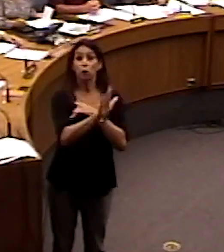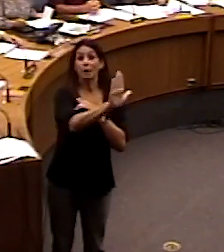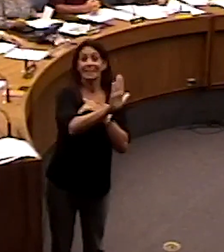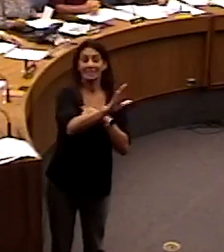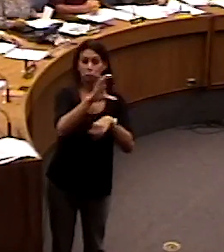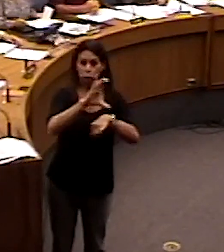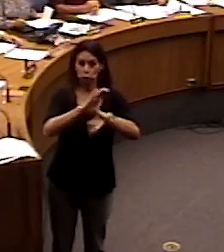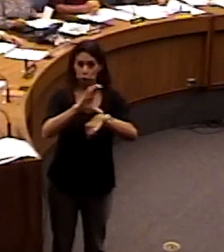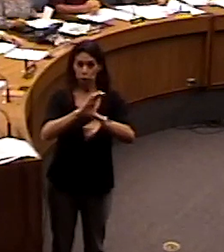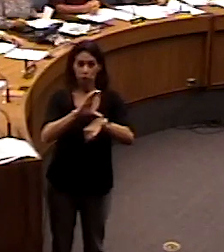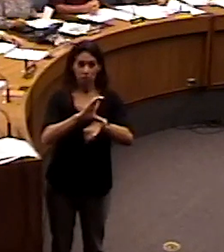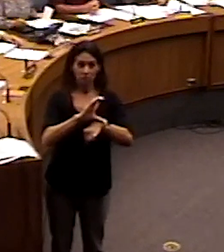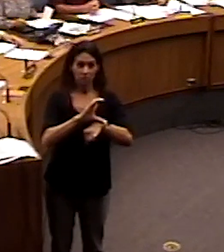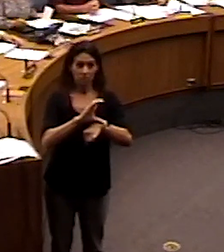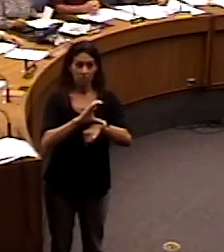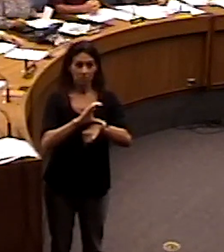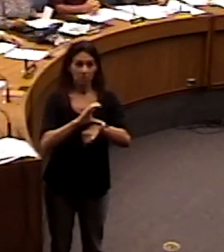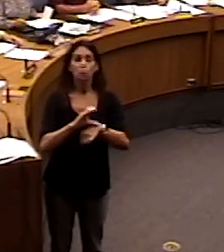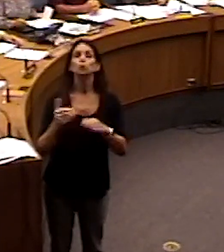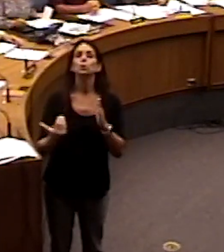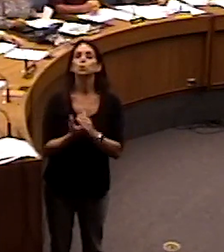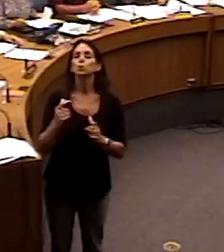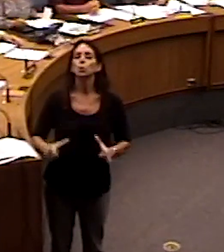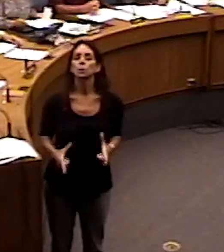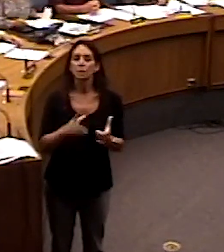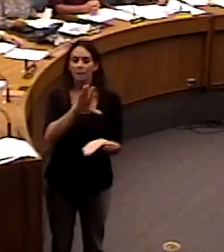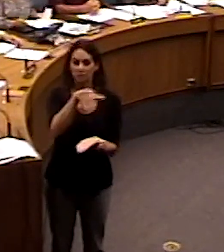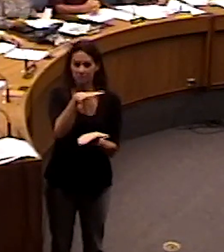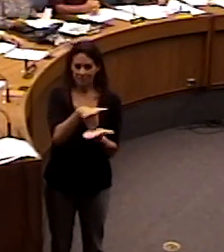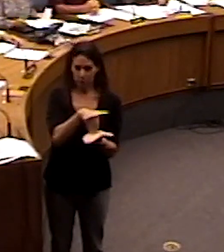which is the New Life Center. New Life Center.